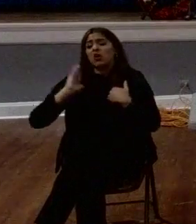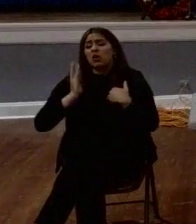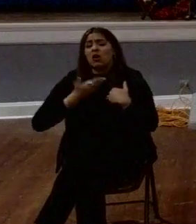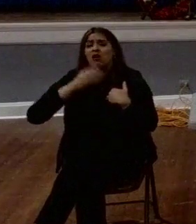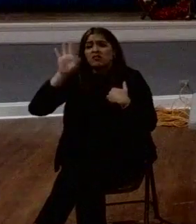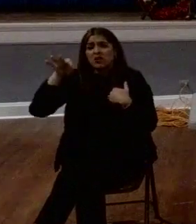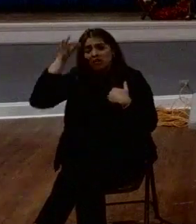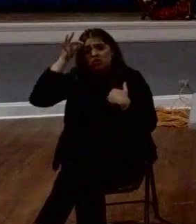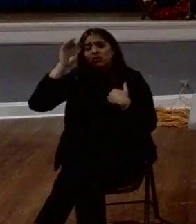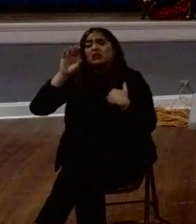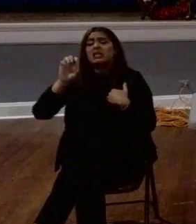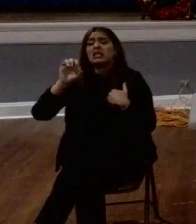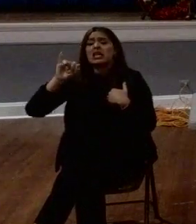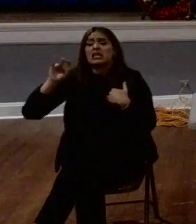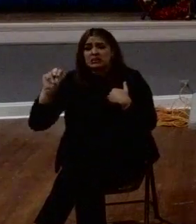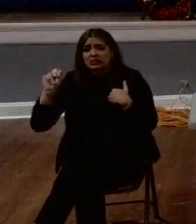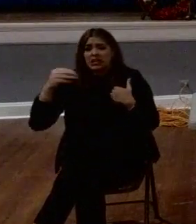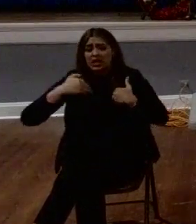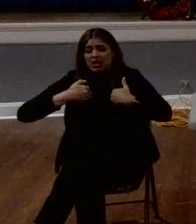And